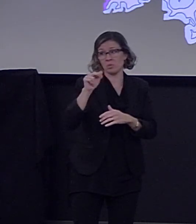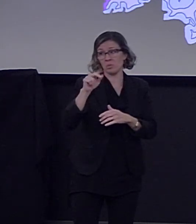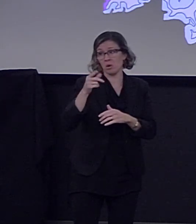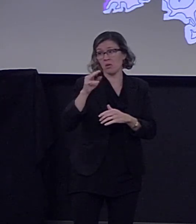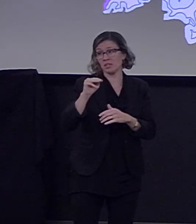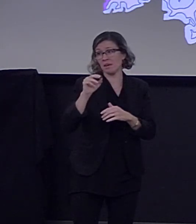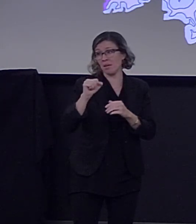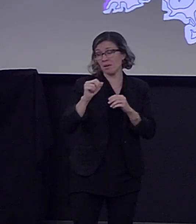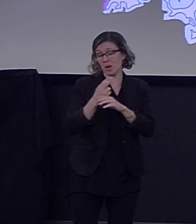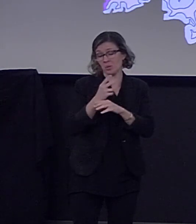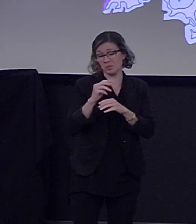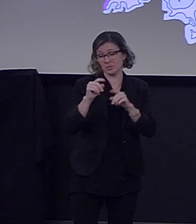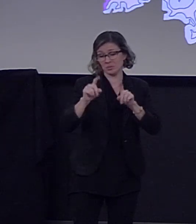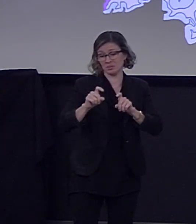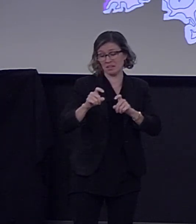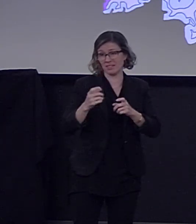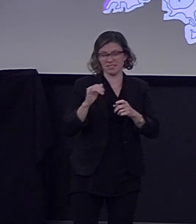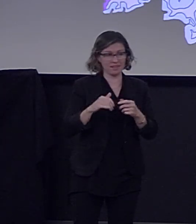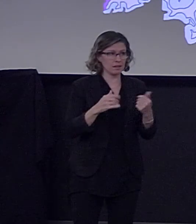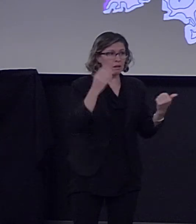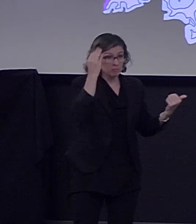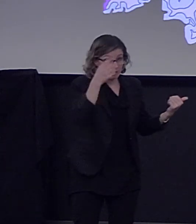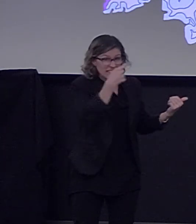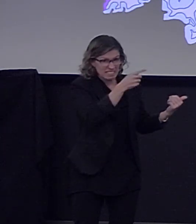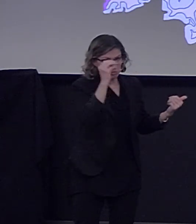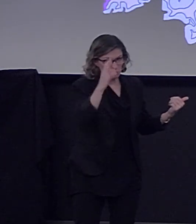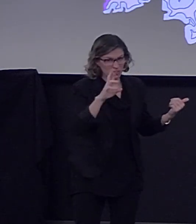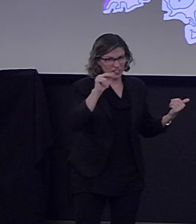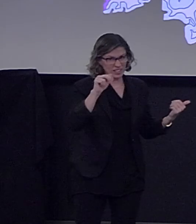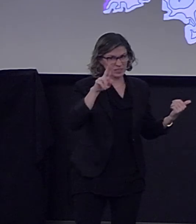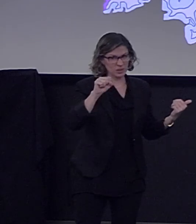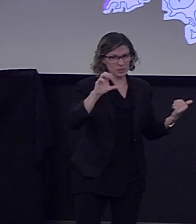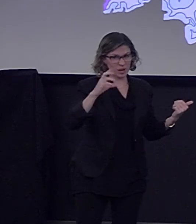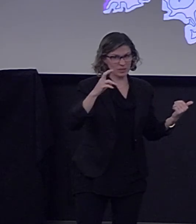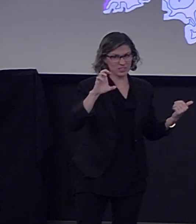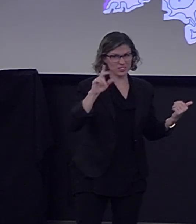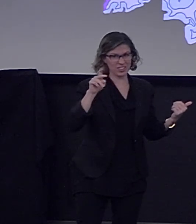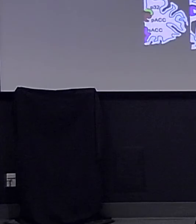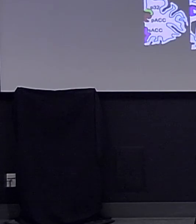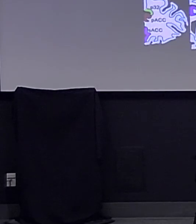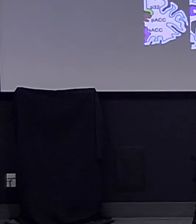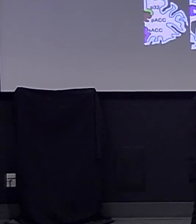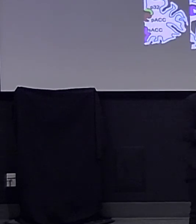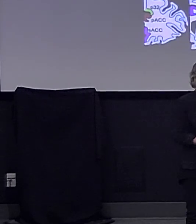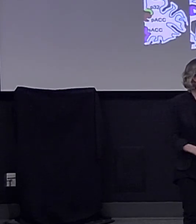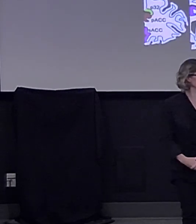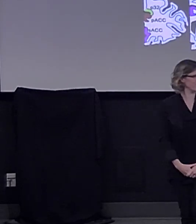ideas. Here is Professor Rauschecher.